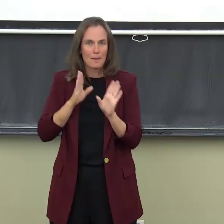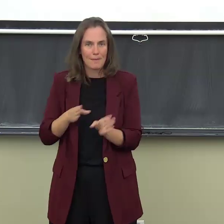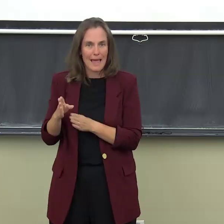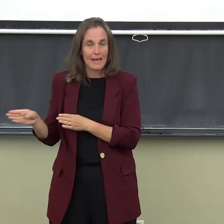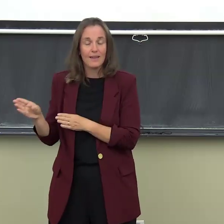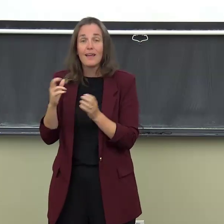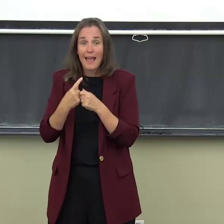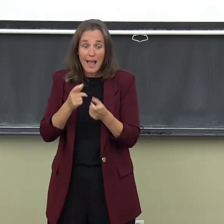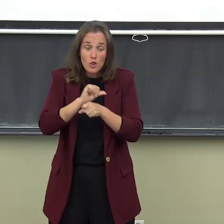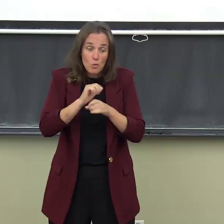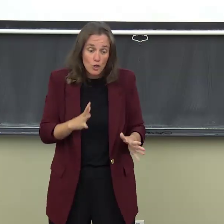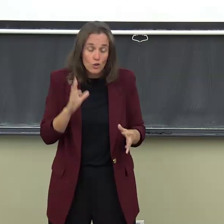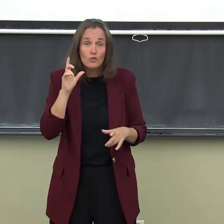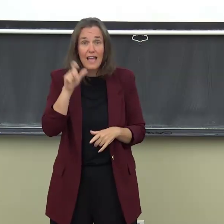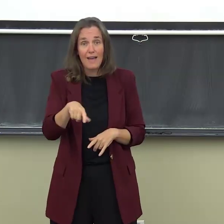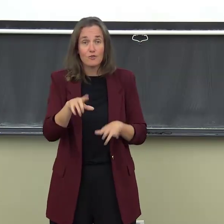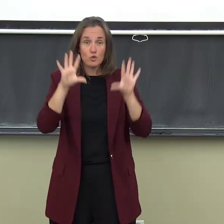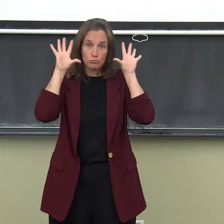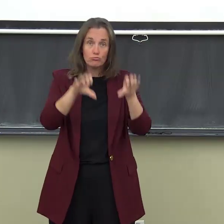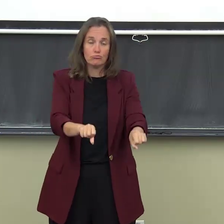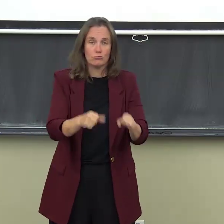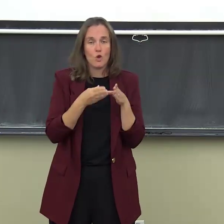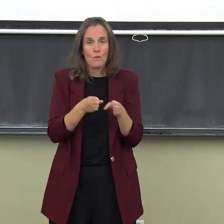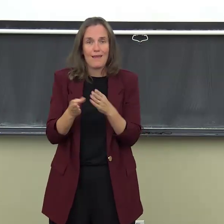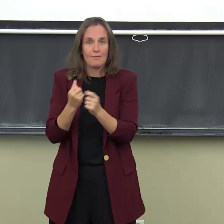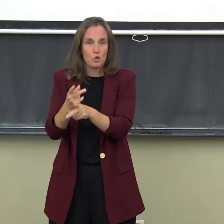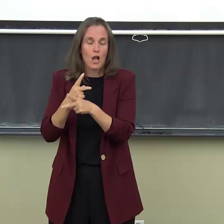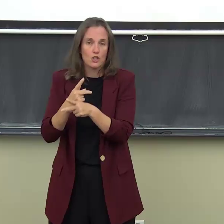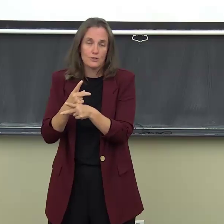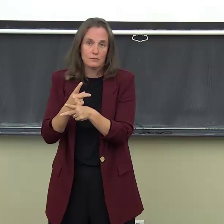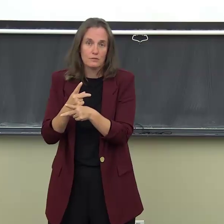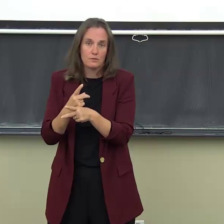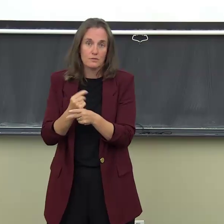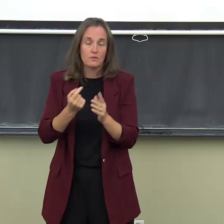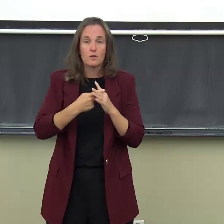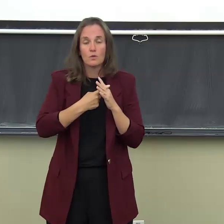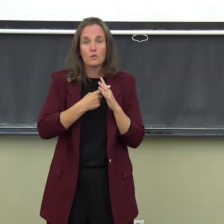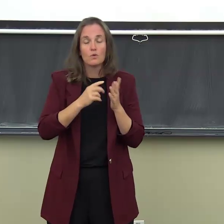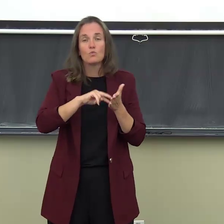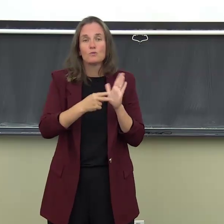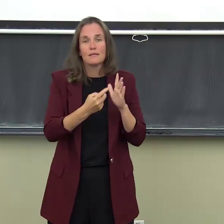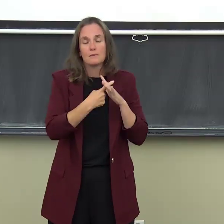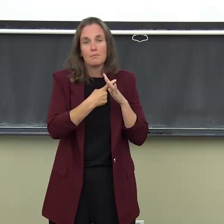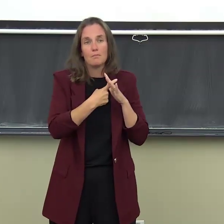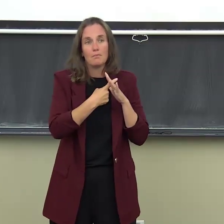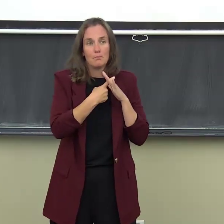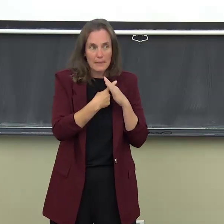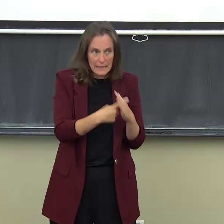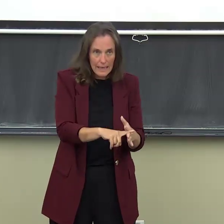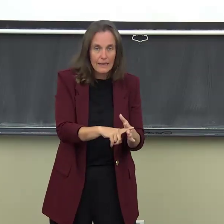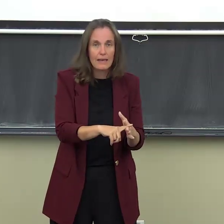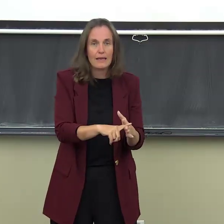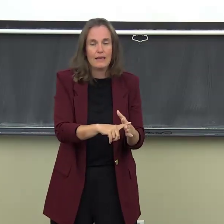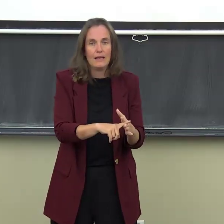and the workers do have to seize the means of production, which means begin at the beginning to make